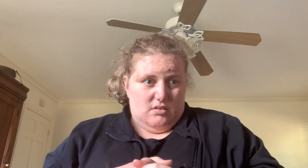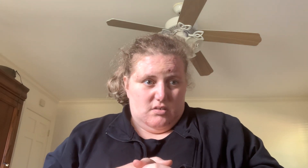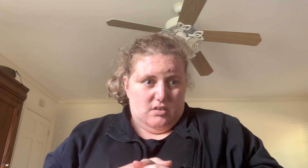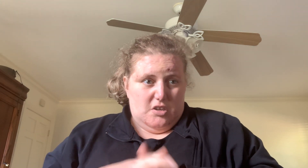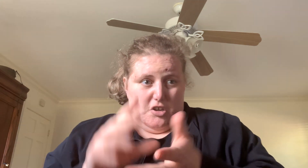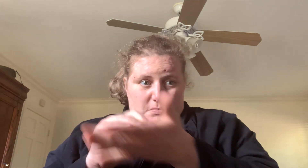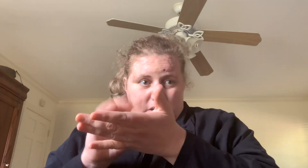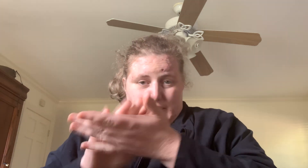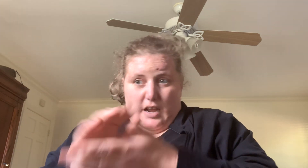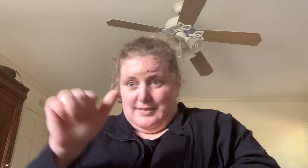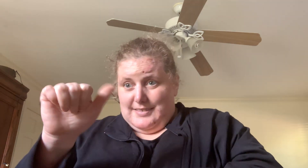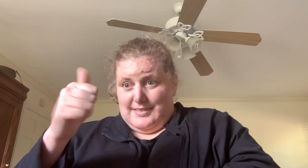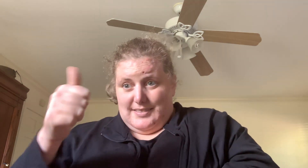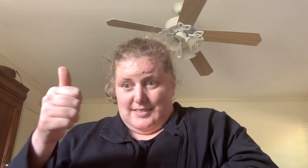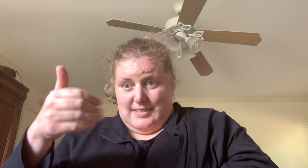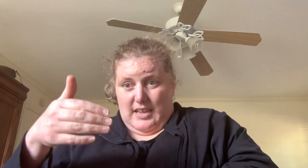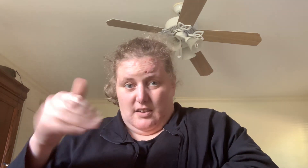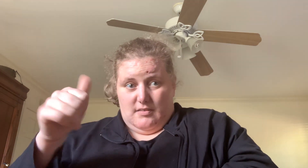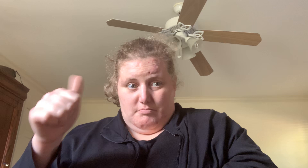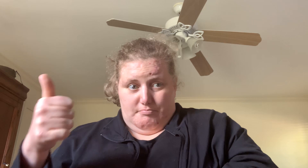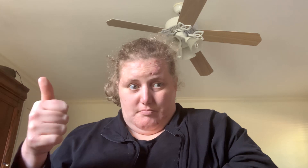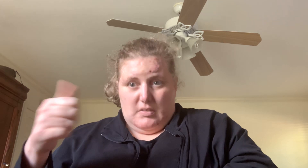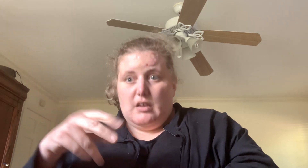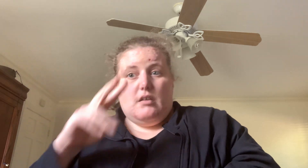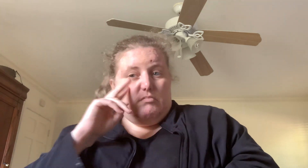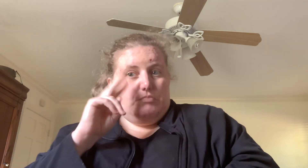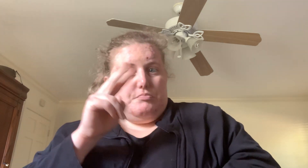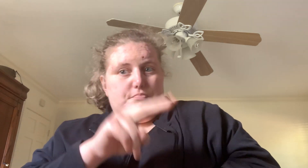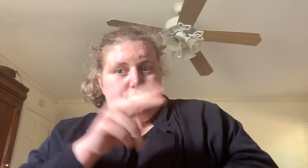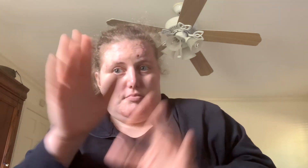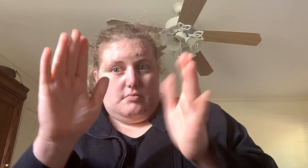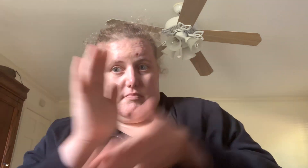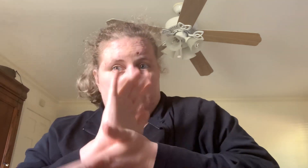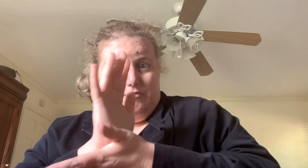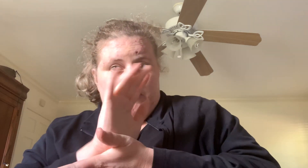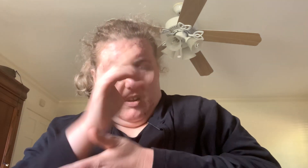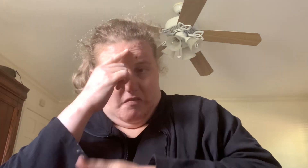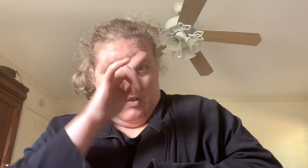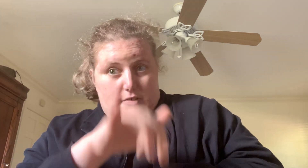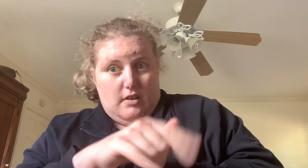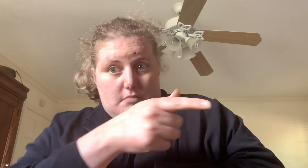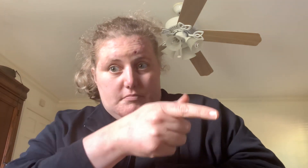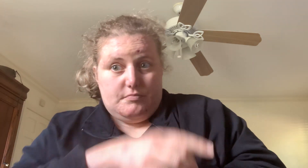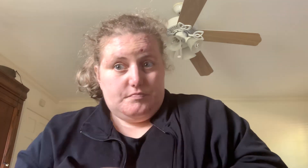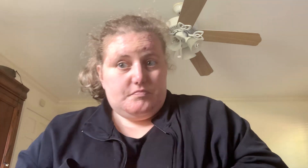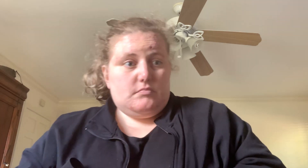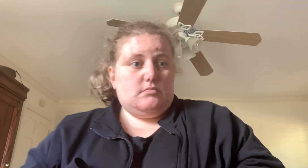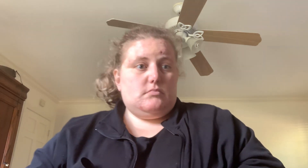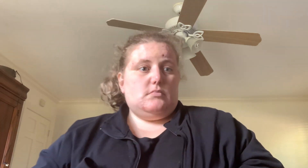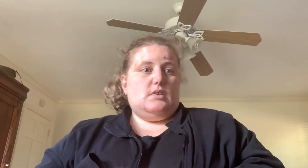here. So now we have 20 hydrogens, and we have a total